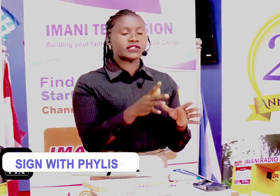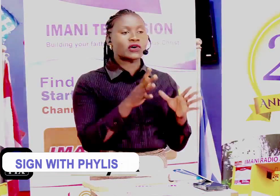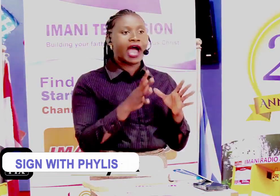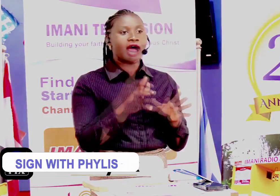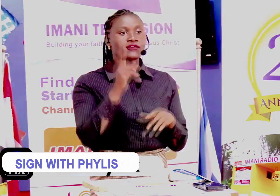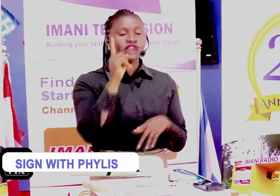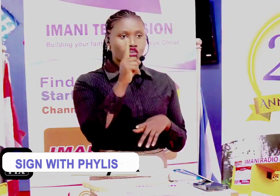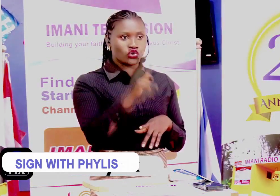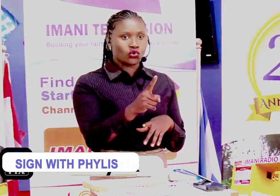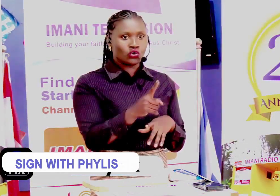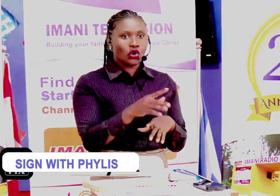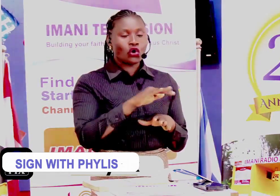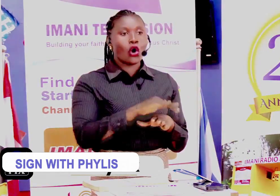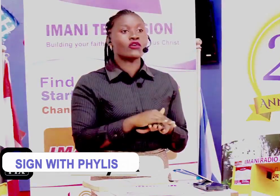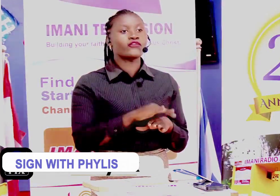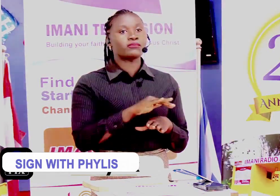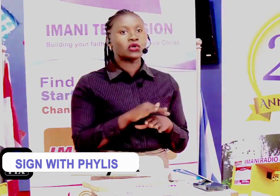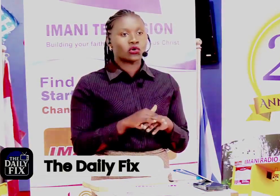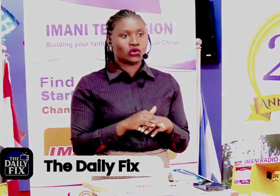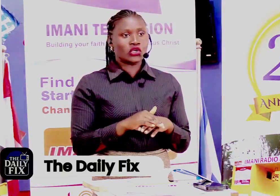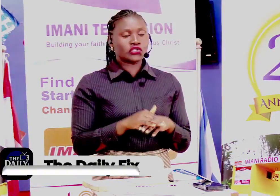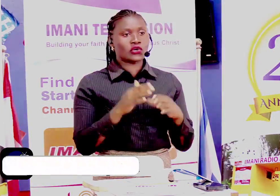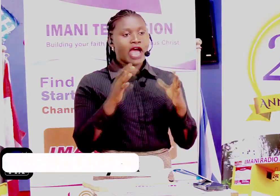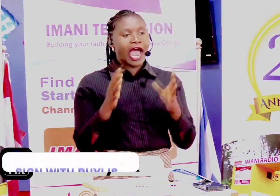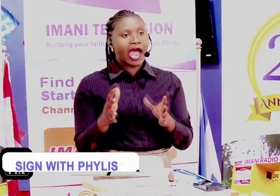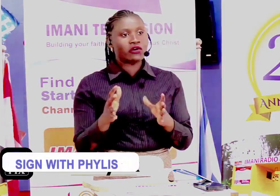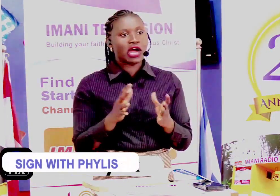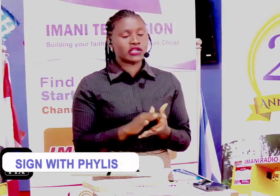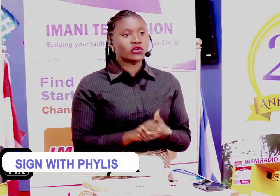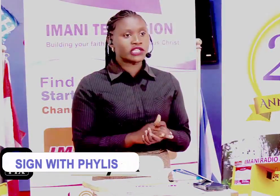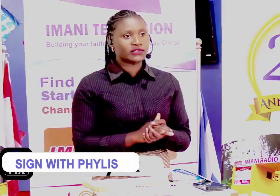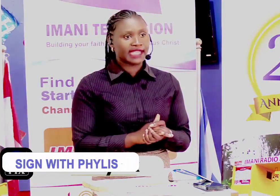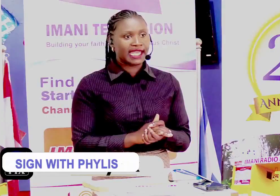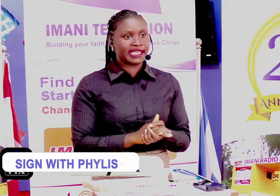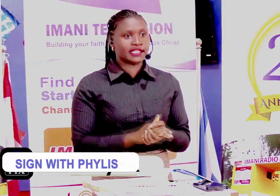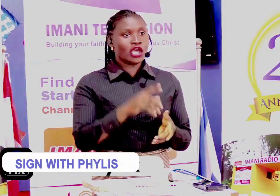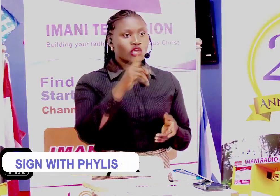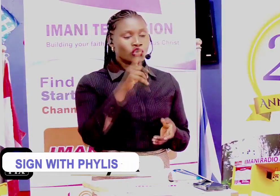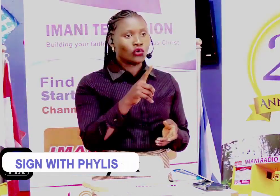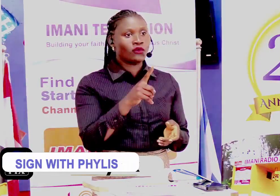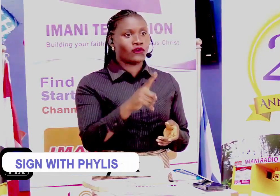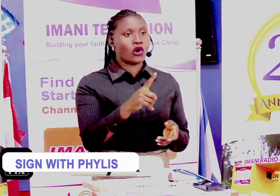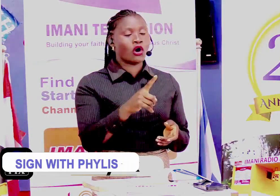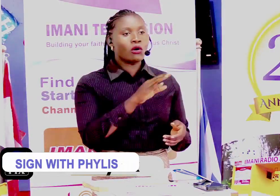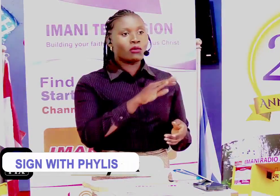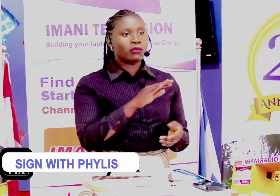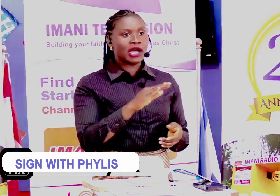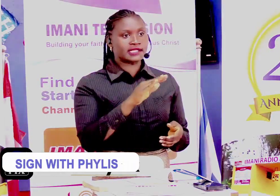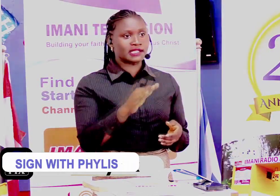have the you of plural. So how are we going to sign it? You for singular,